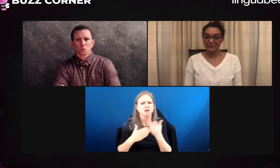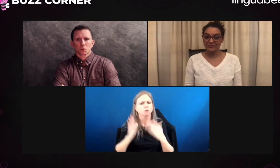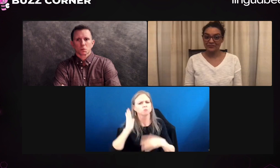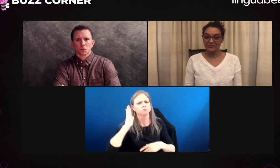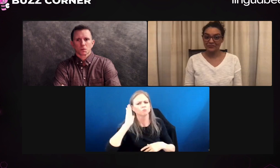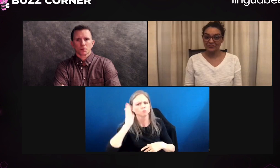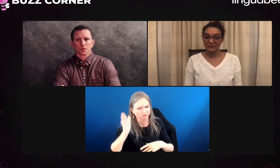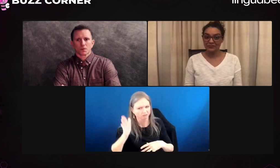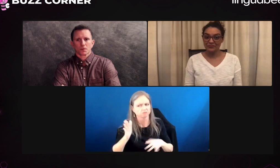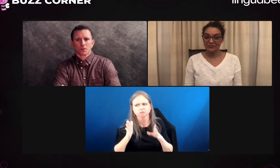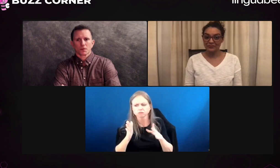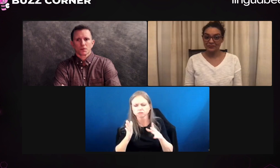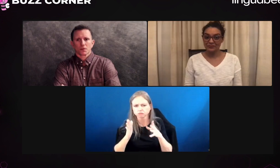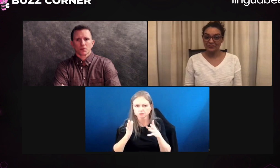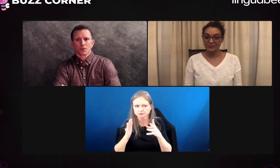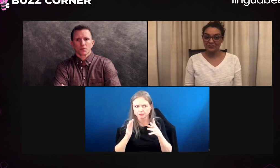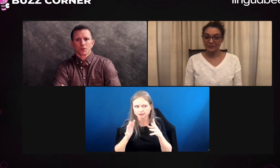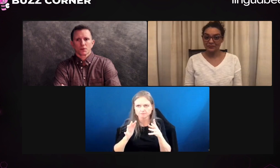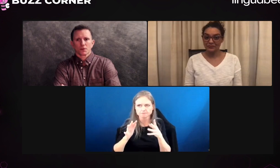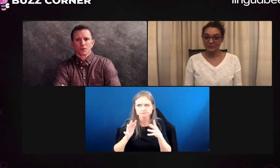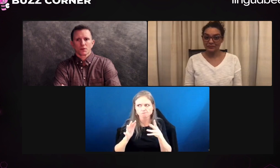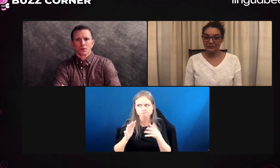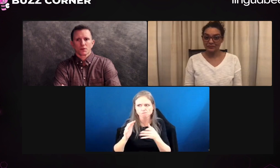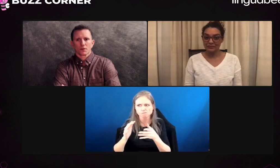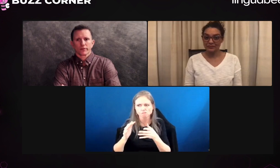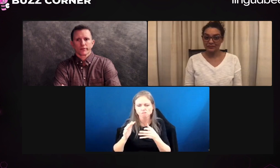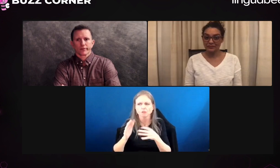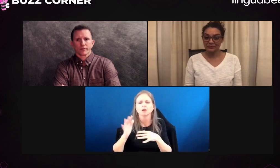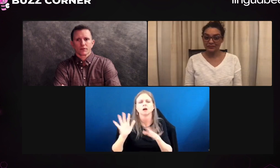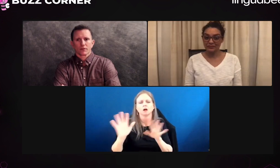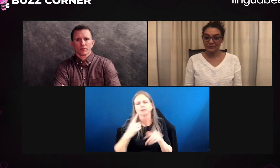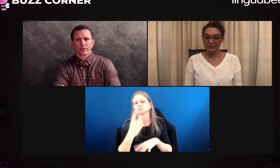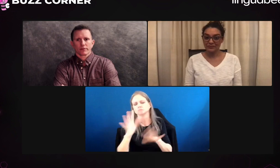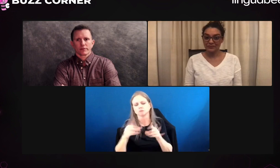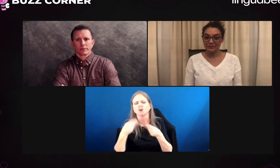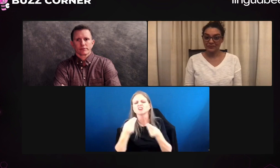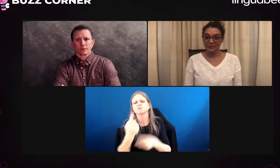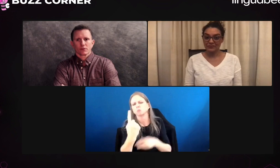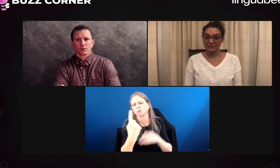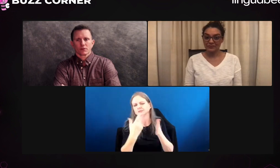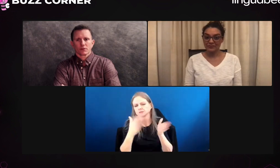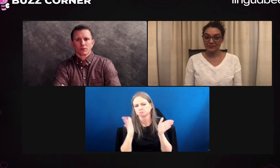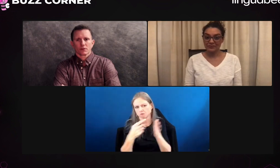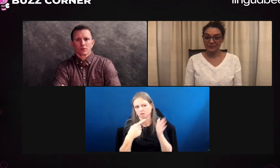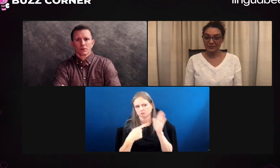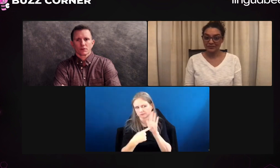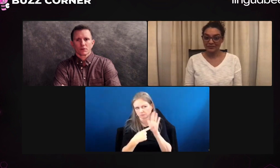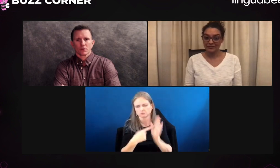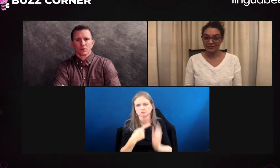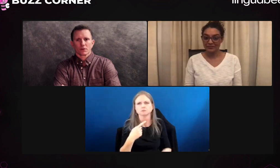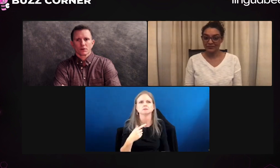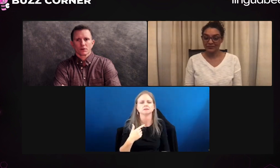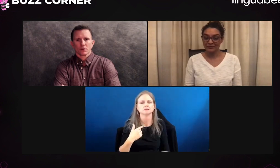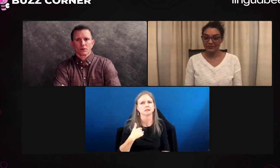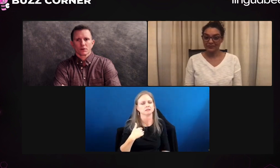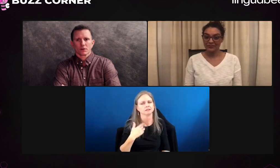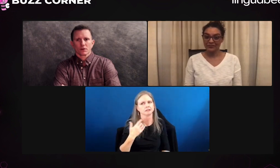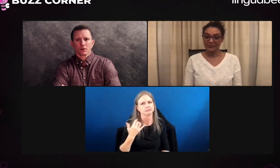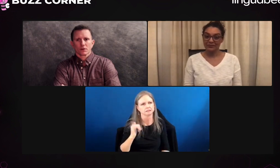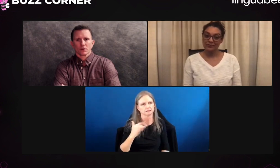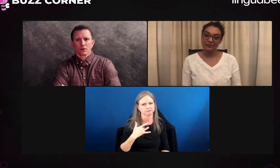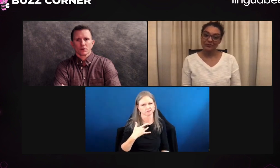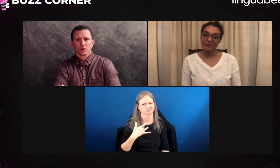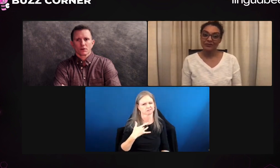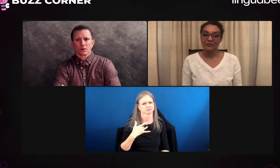right? They support themselves. And certainly some interpreters, you know, just one small